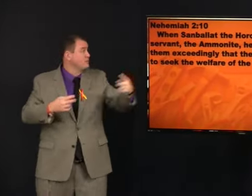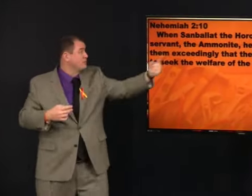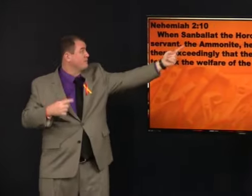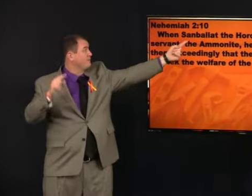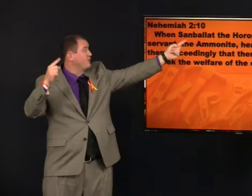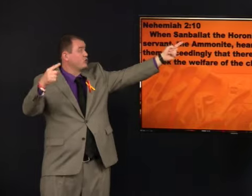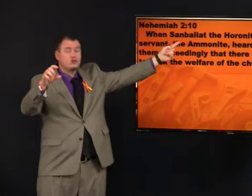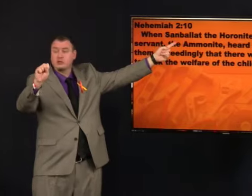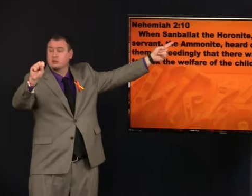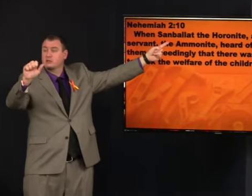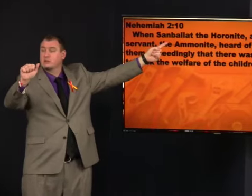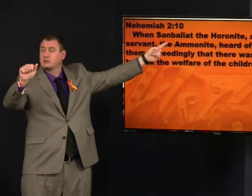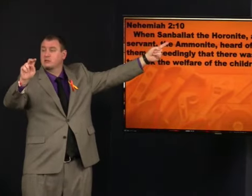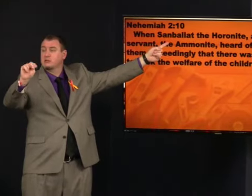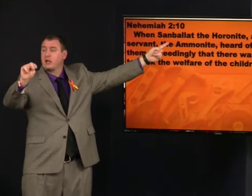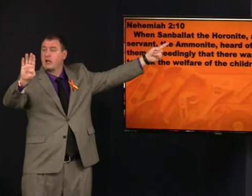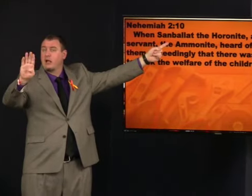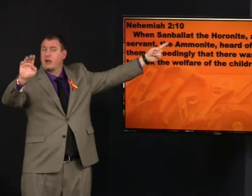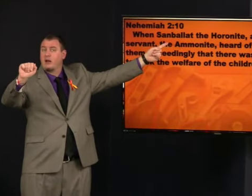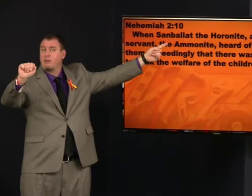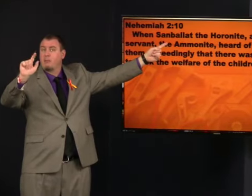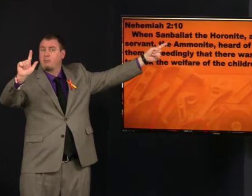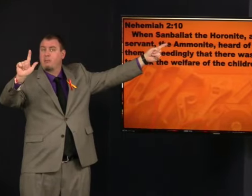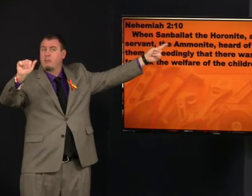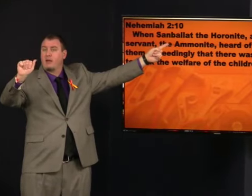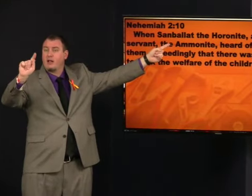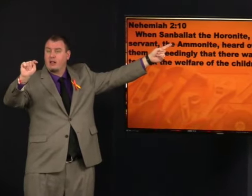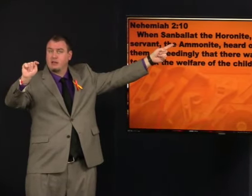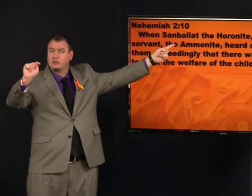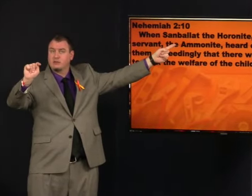There's two of them mentioned here, Sanballat